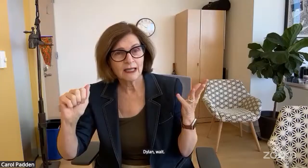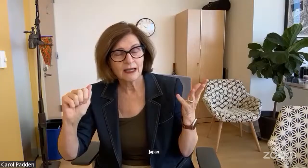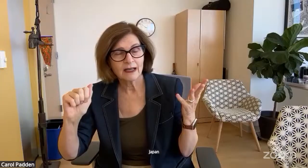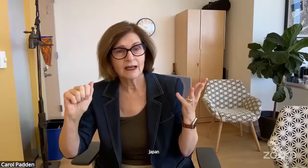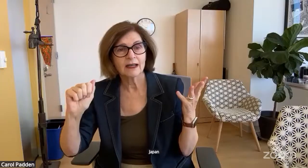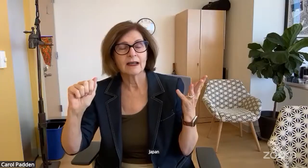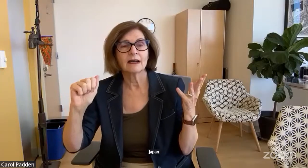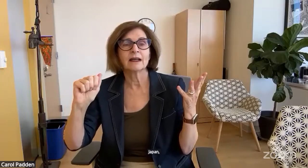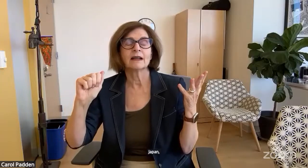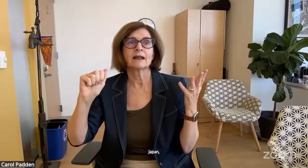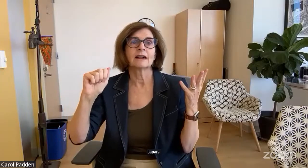Japan, Korea,